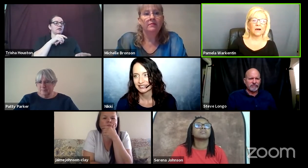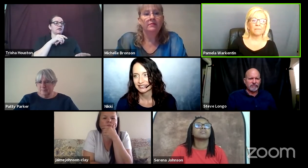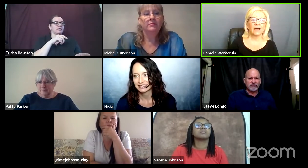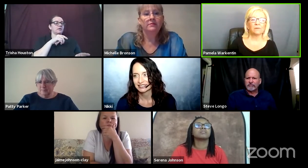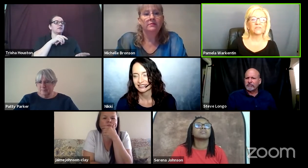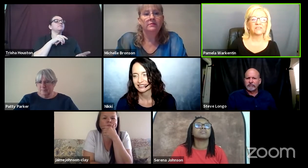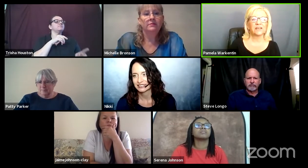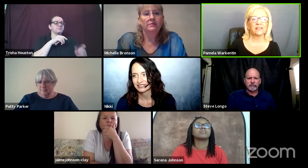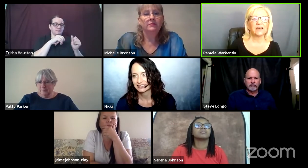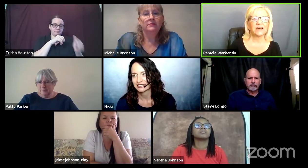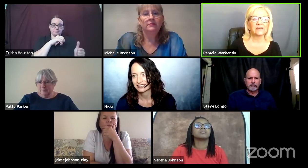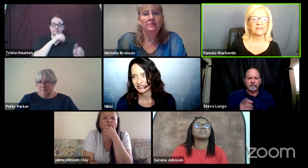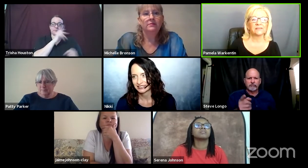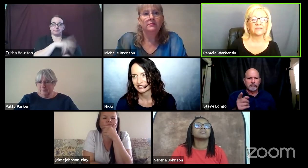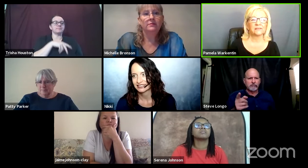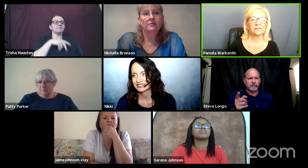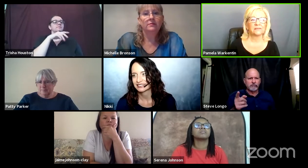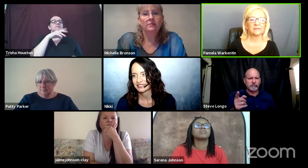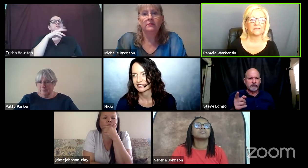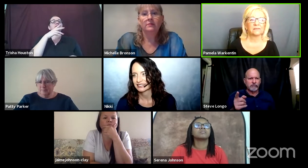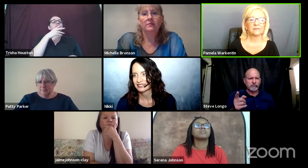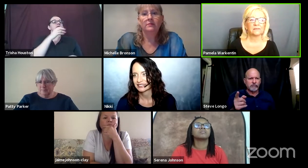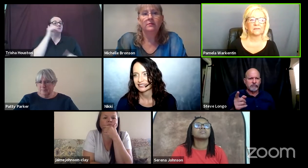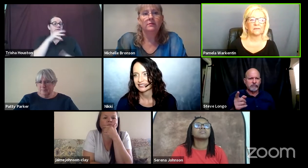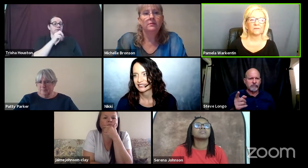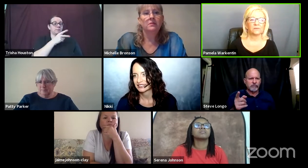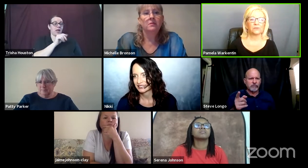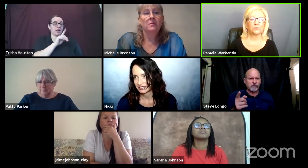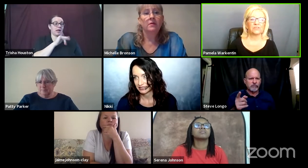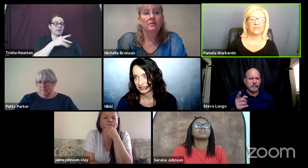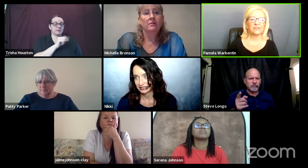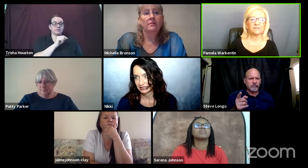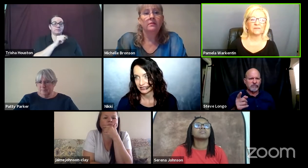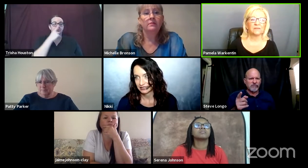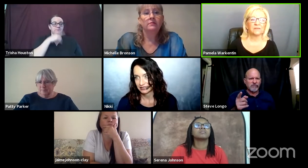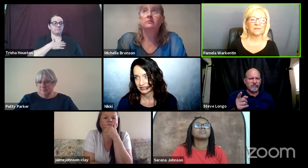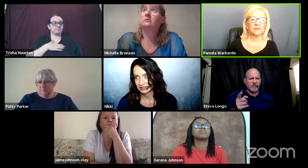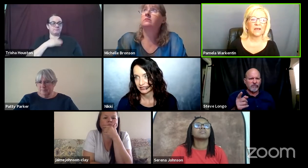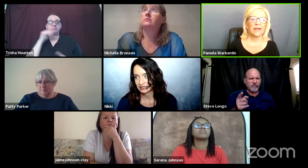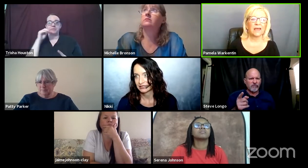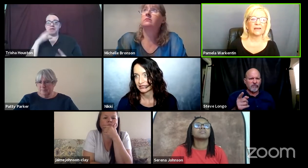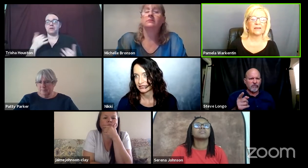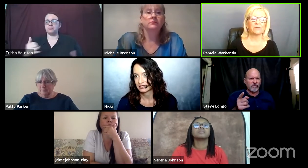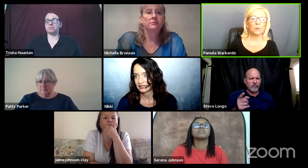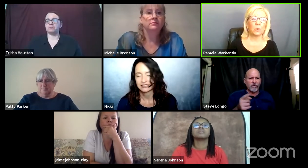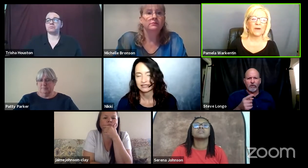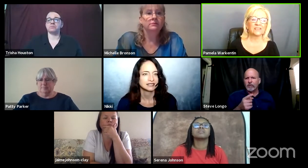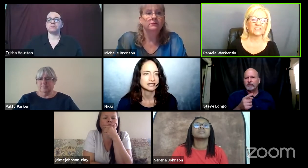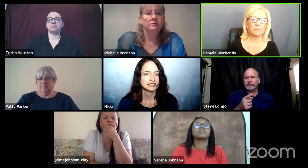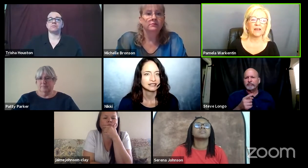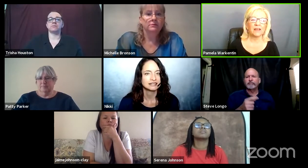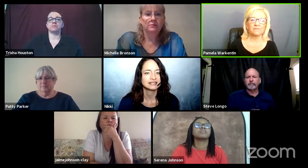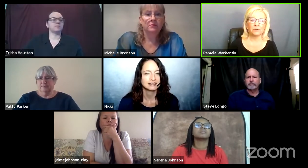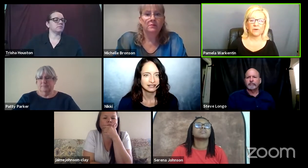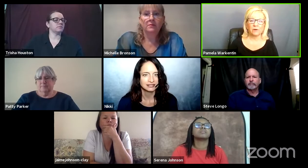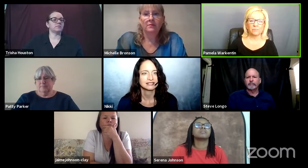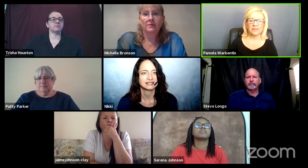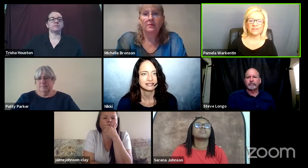I will send that to Steve. And if you can go back to Spotlight View now, please.